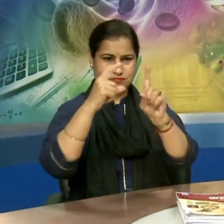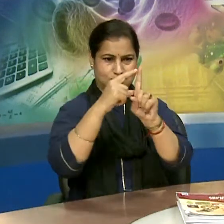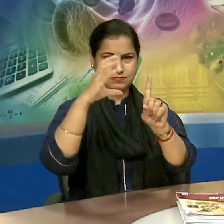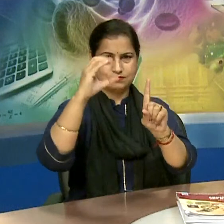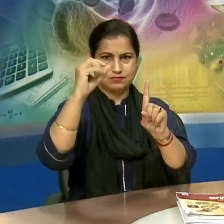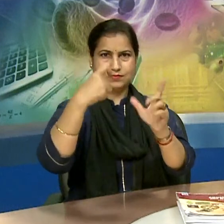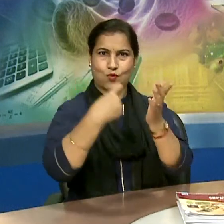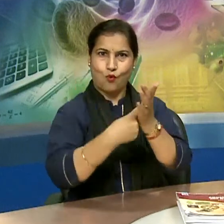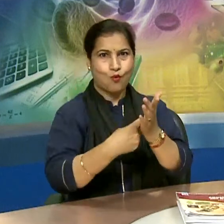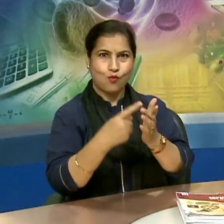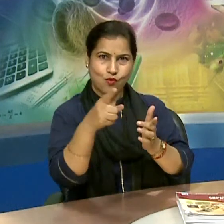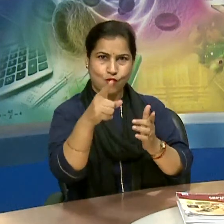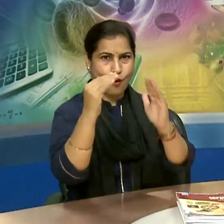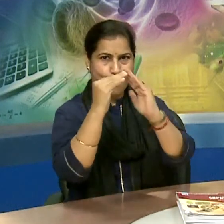of the door